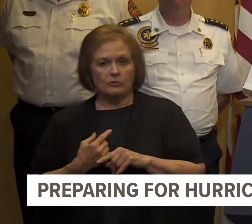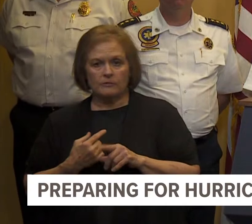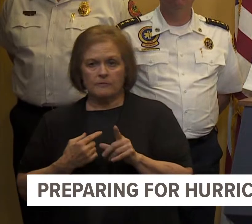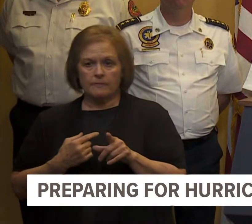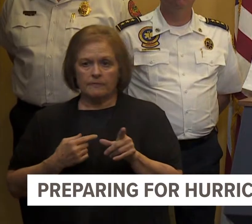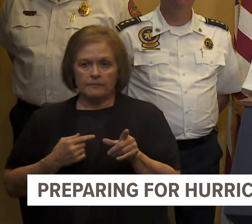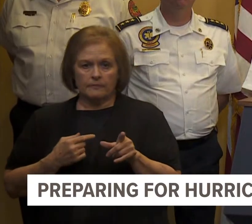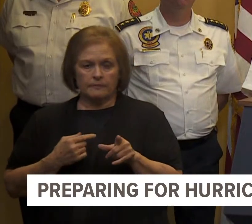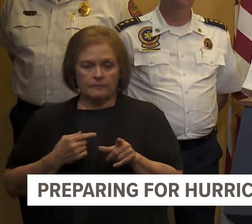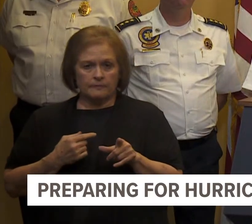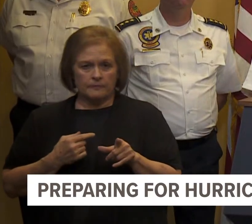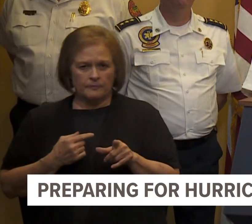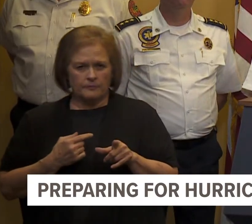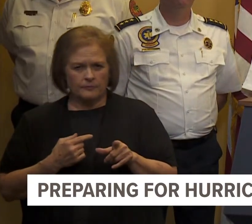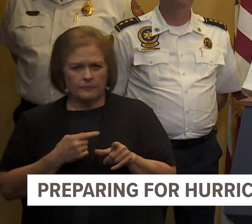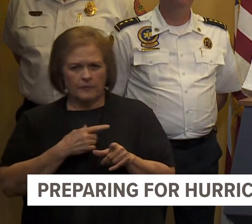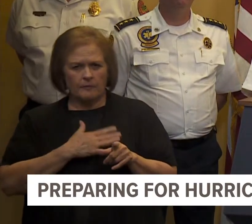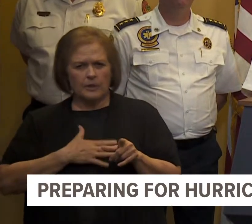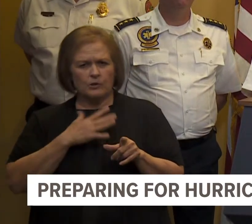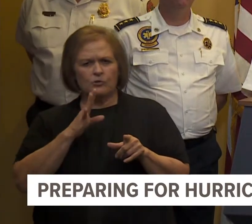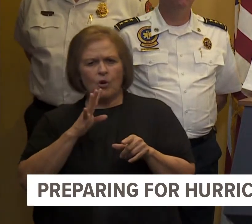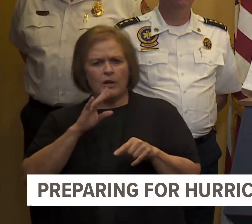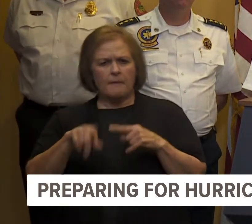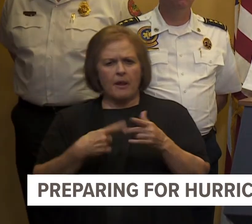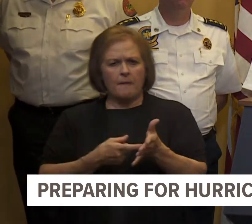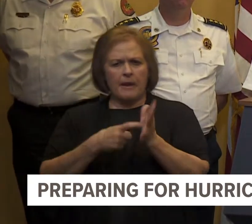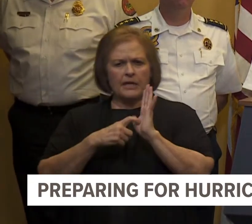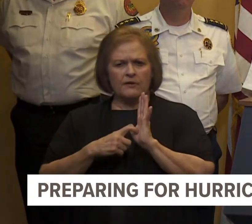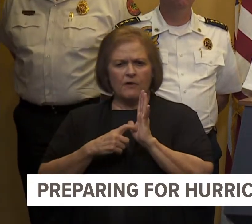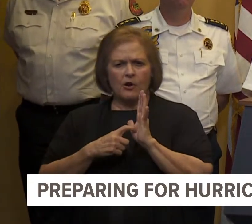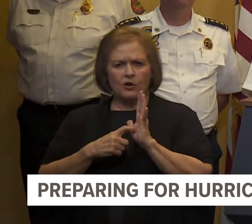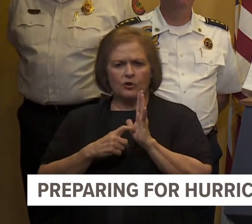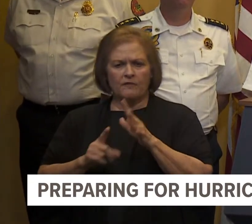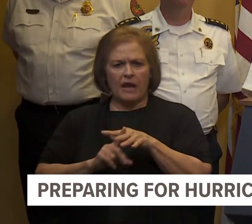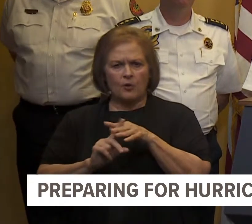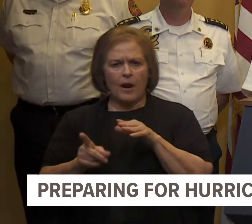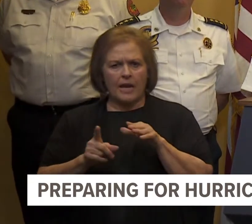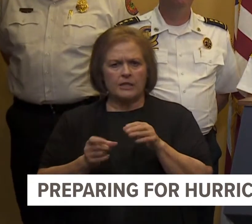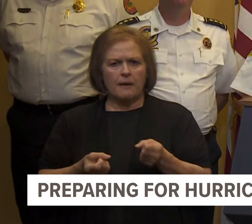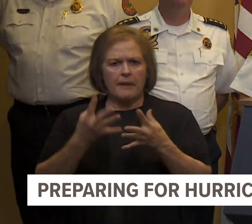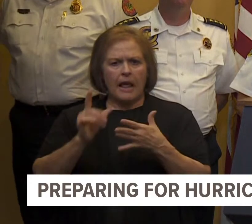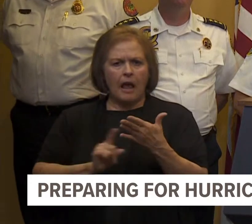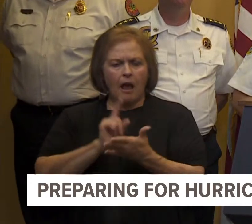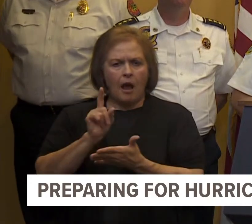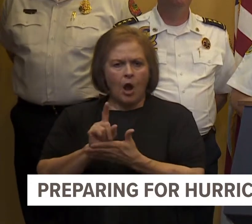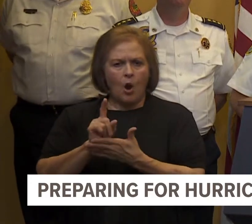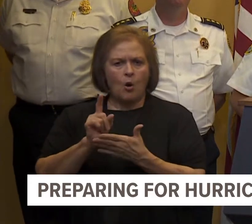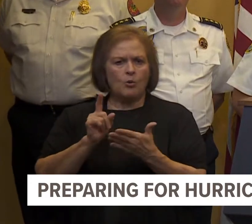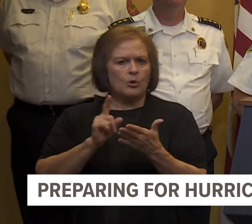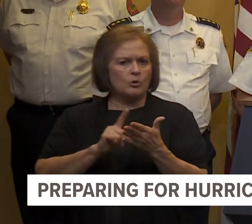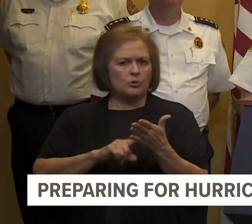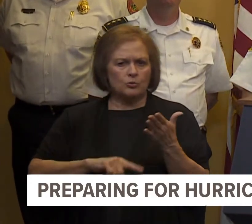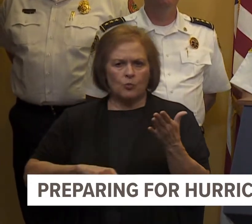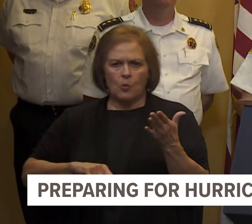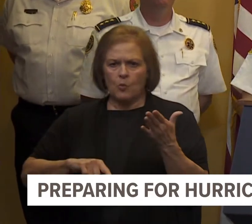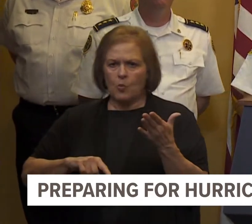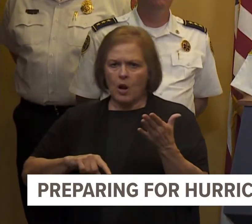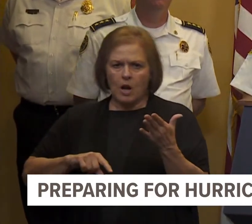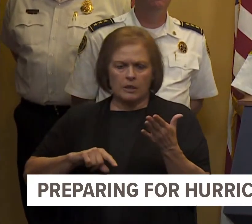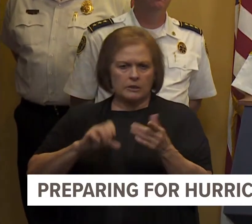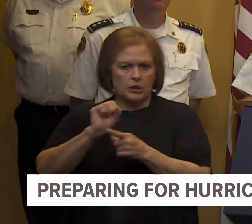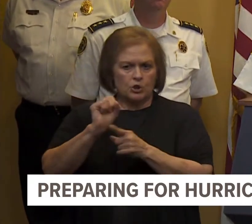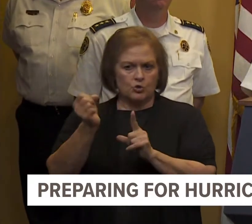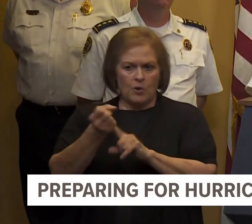The advocate in the inbox seat. Can you talk about mandatory evacuations, how long you need, what the conditions might be for calling